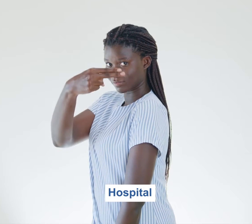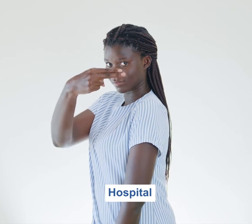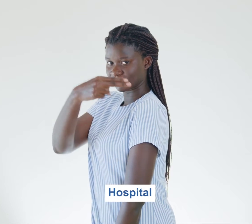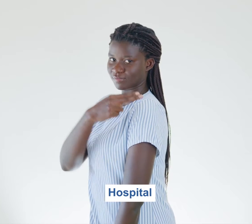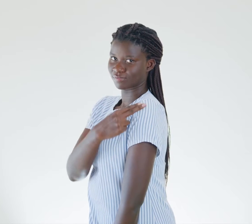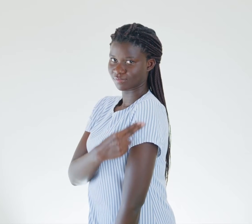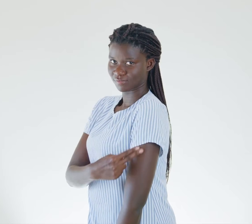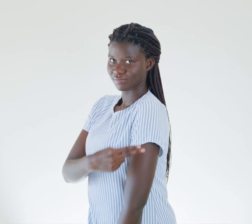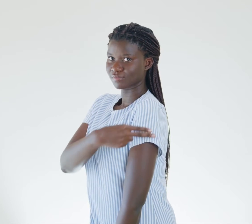hospital.